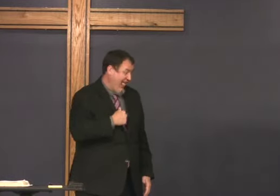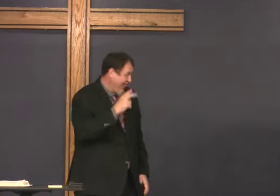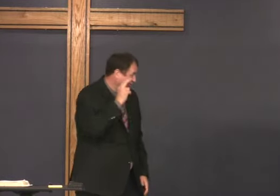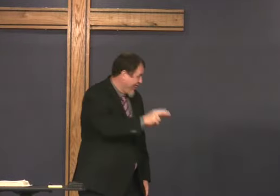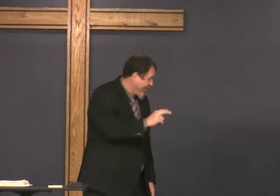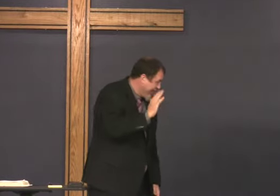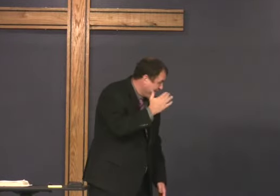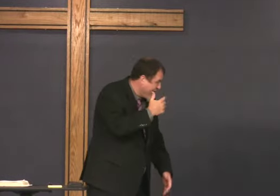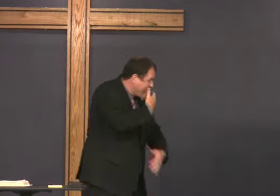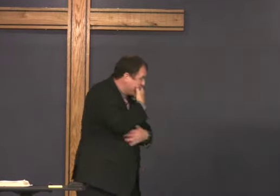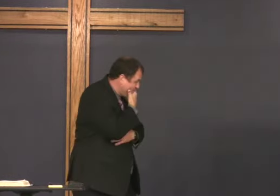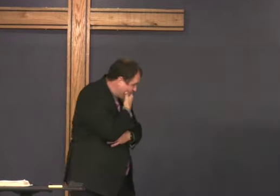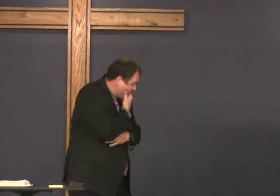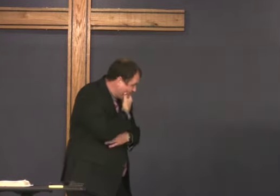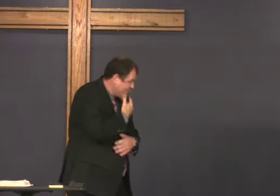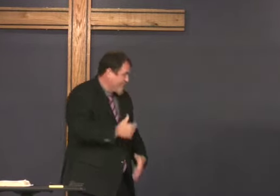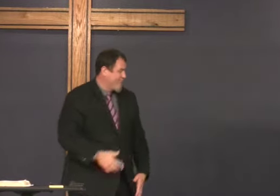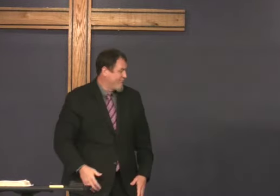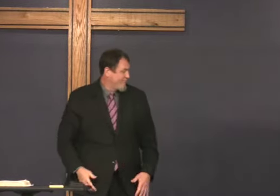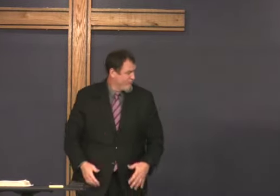Now, I'm looking in the mirror.